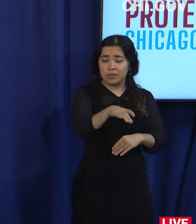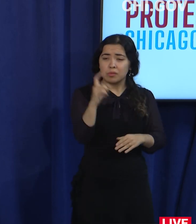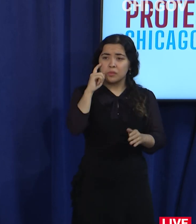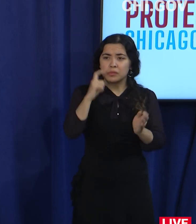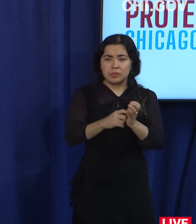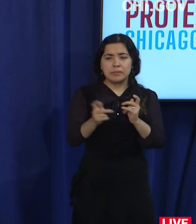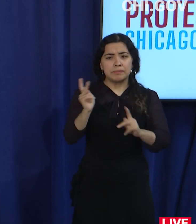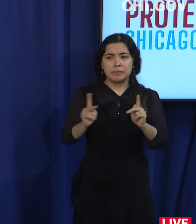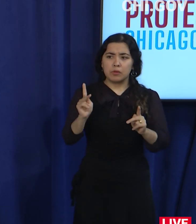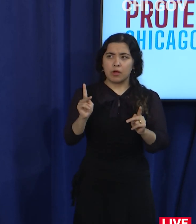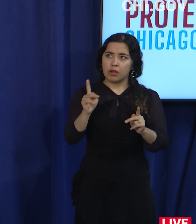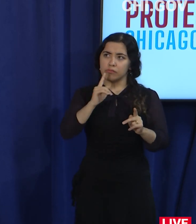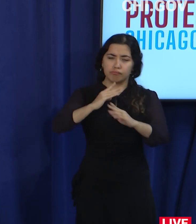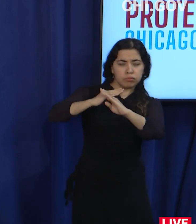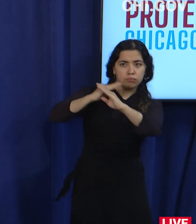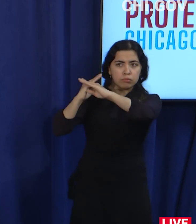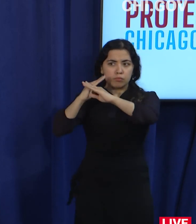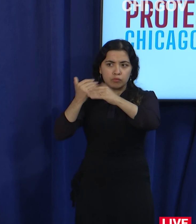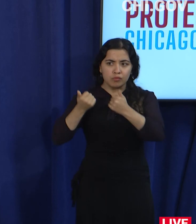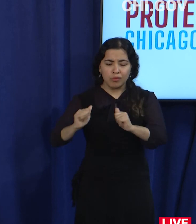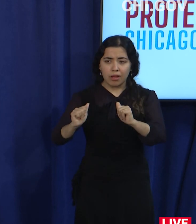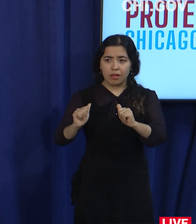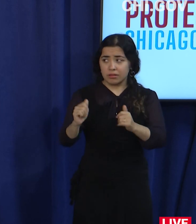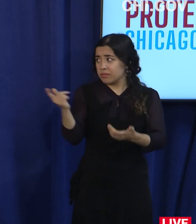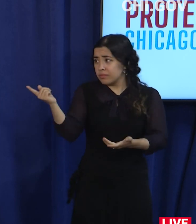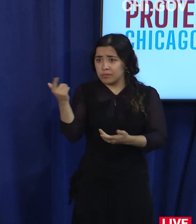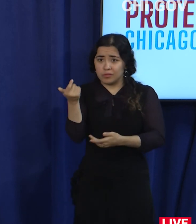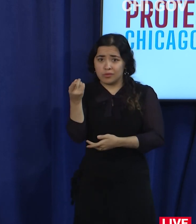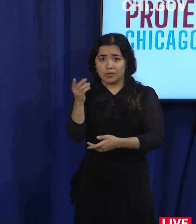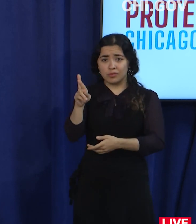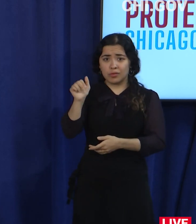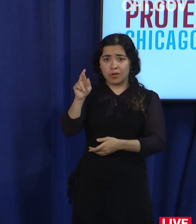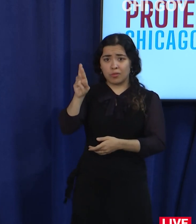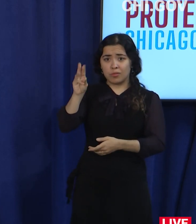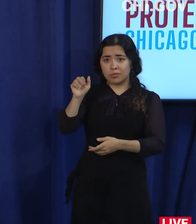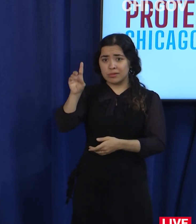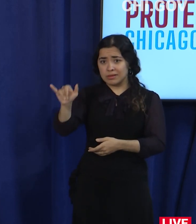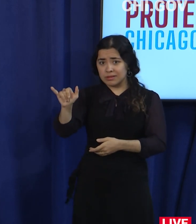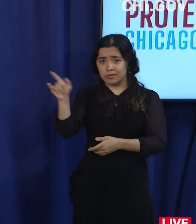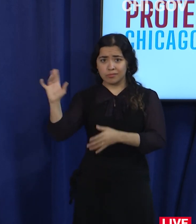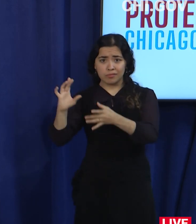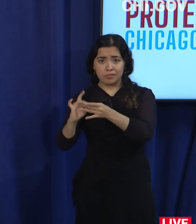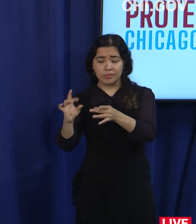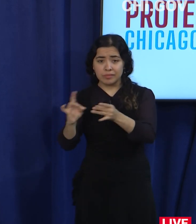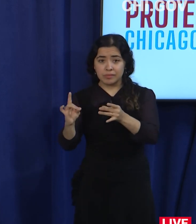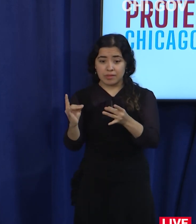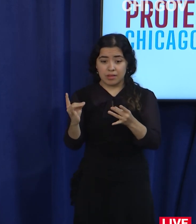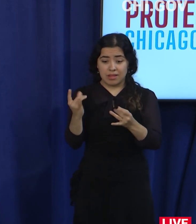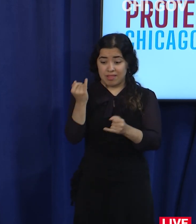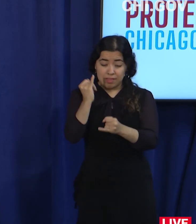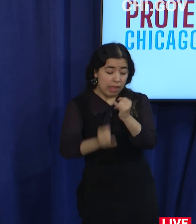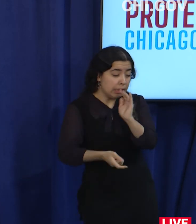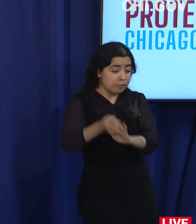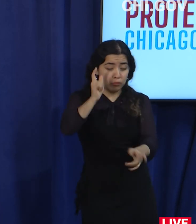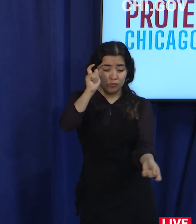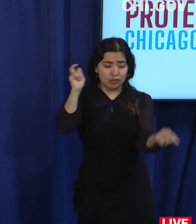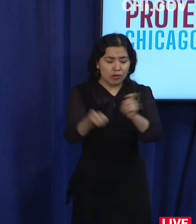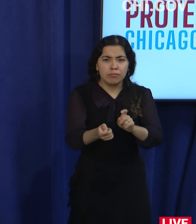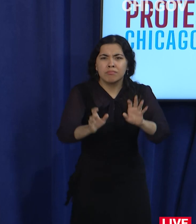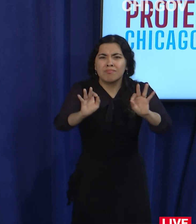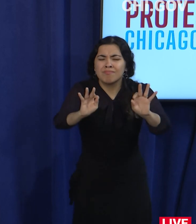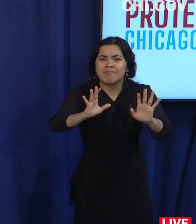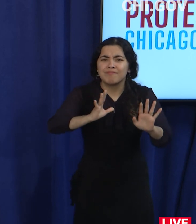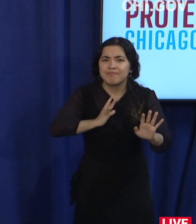never too late to do the right thing. But yes, when I see the crowds at the